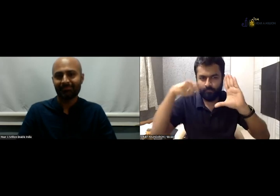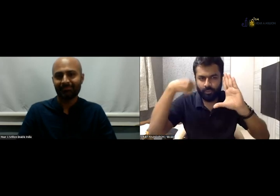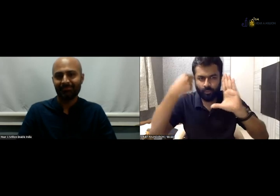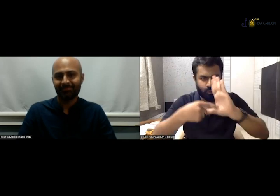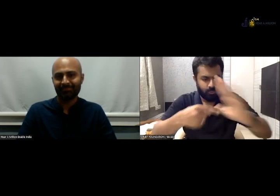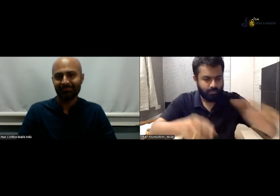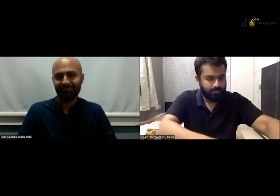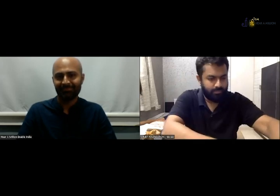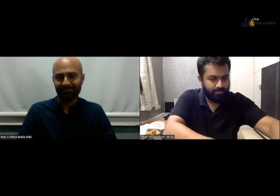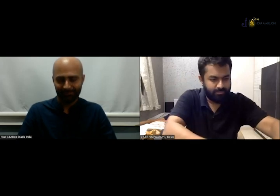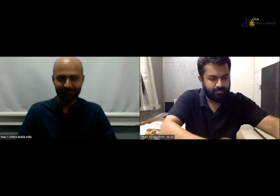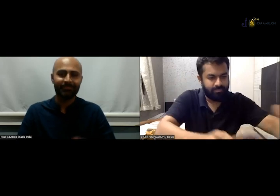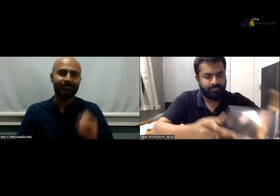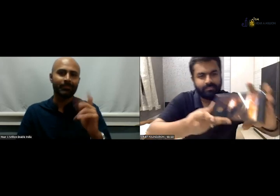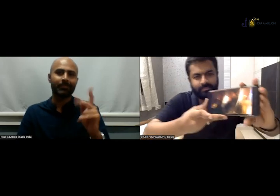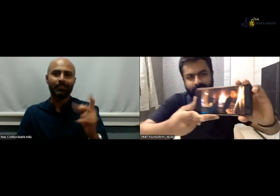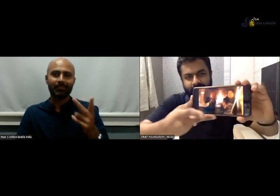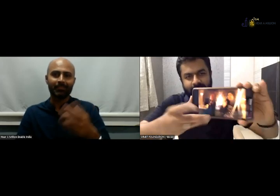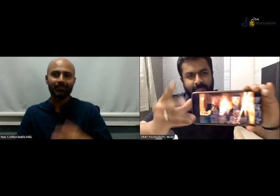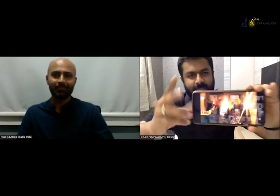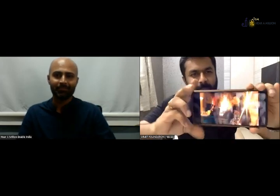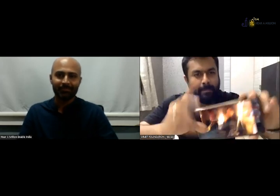congratulate Dhruva as well.